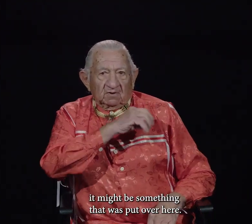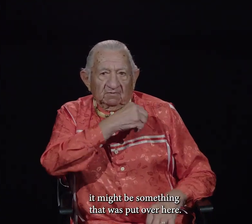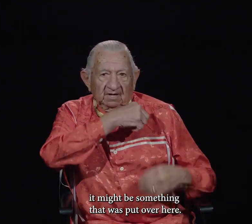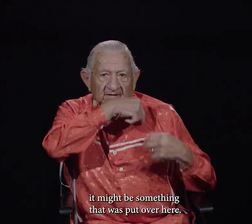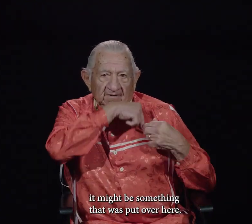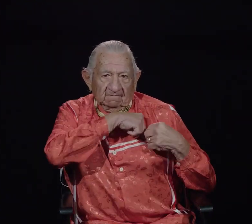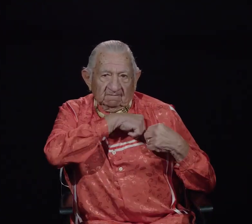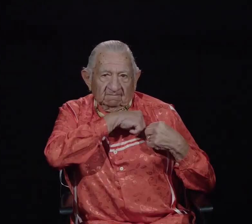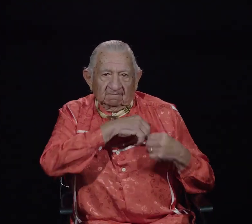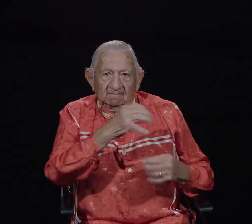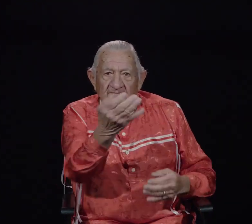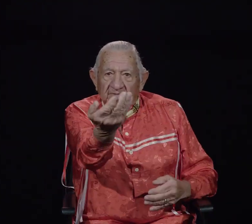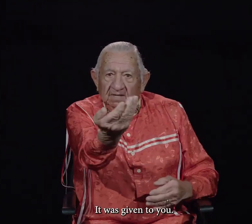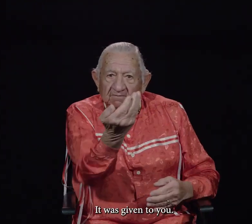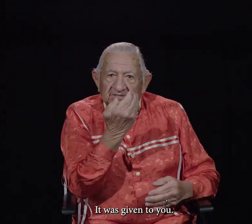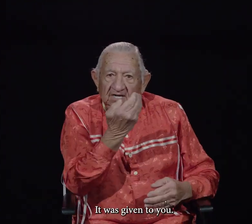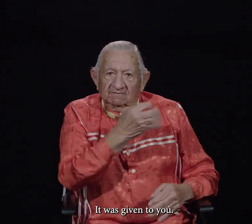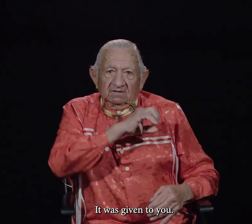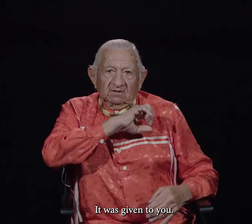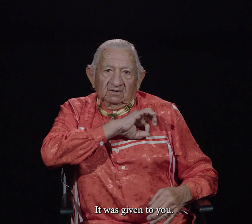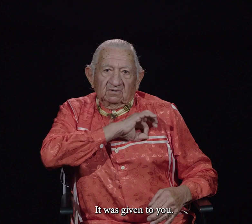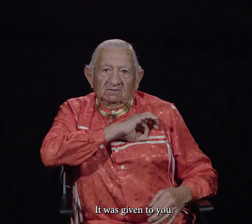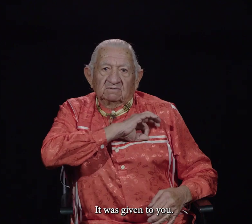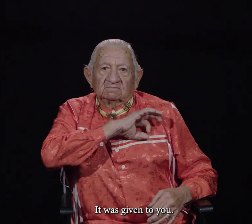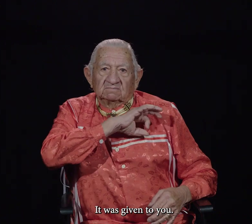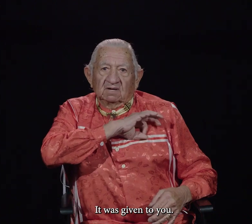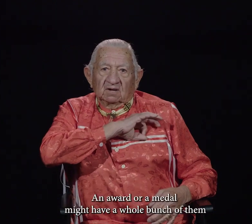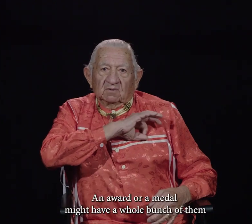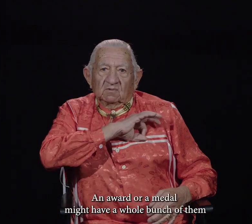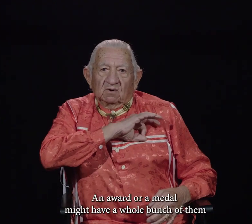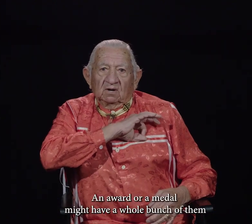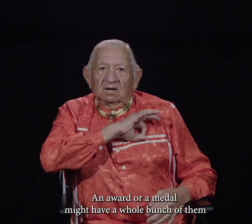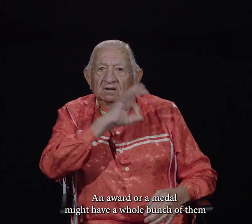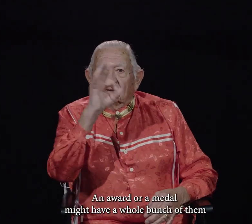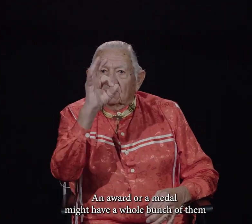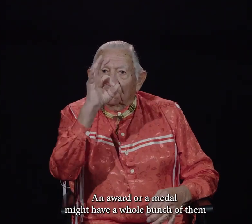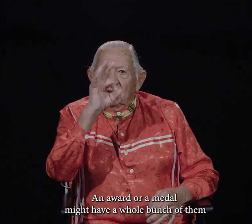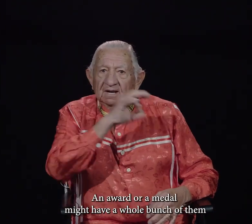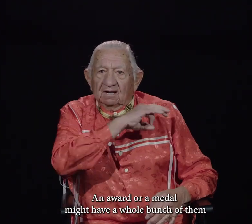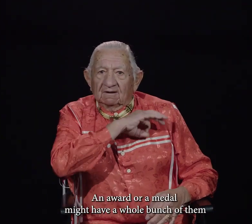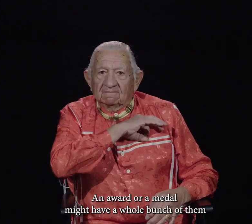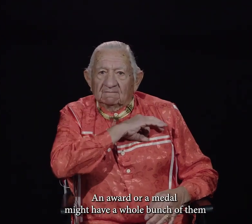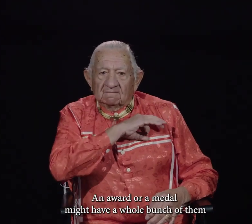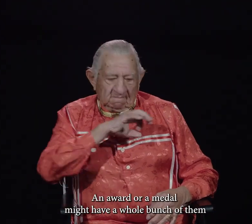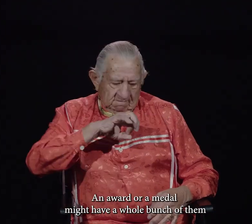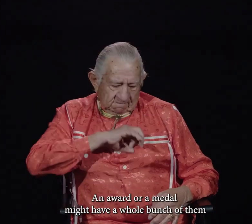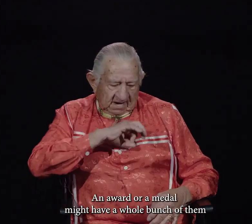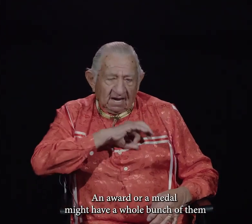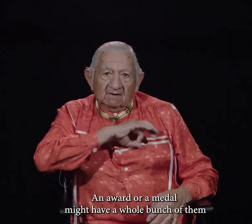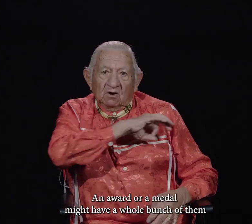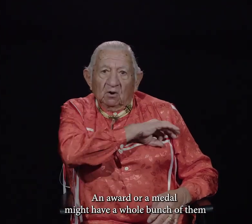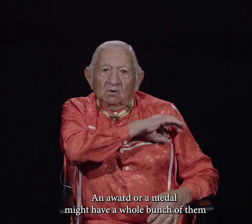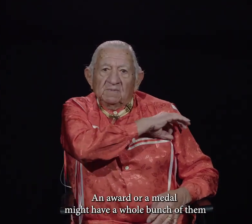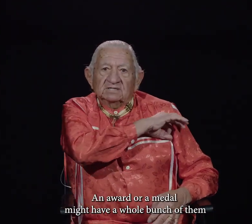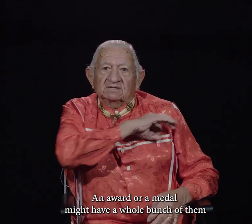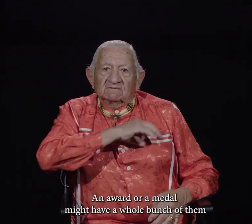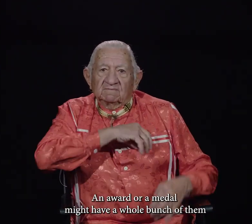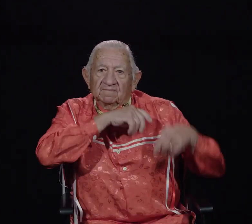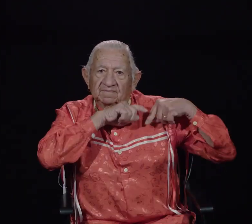over here. It was given to you, an award or a medal. Might have a whole bunch of them